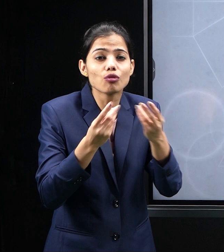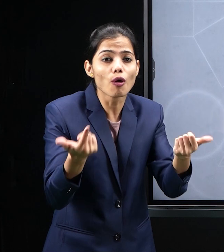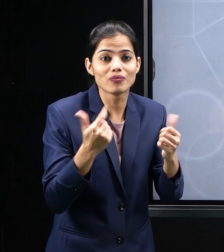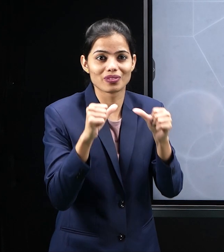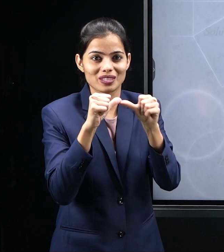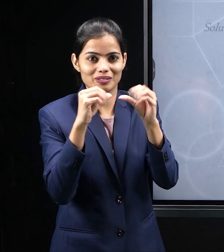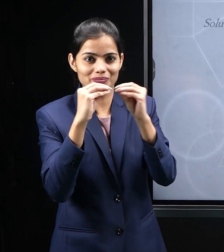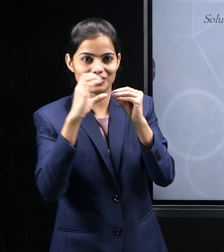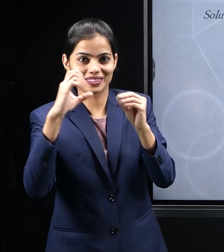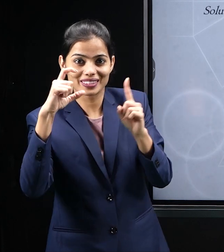Solution.